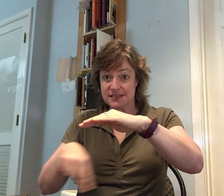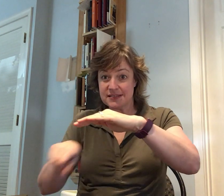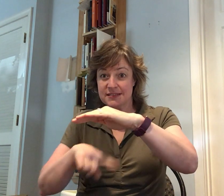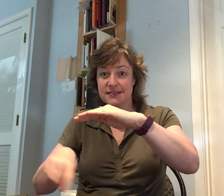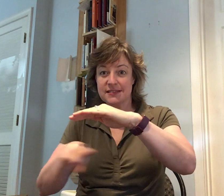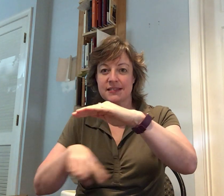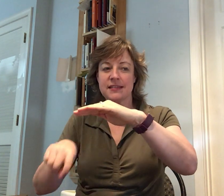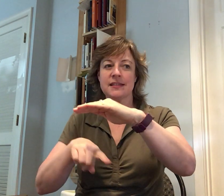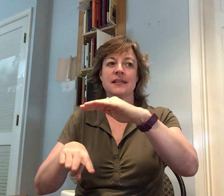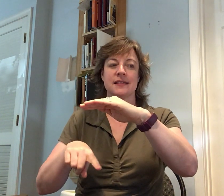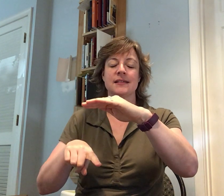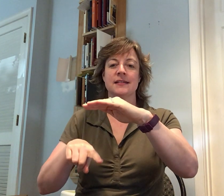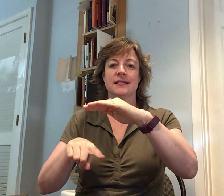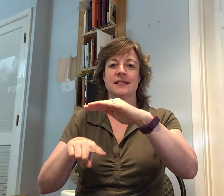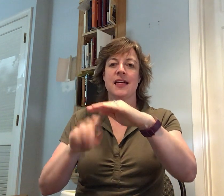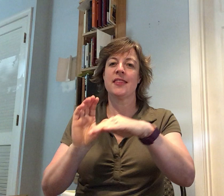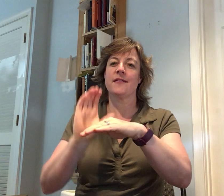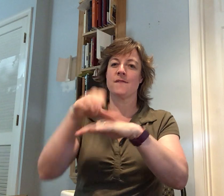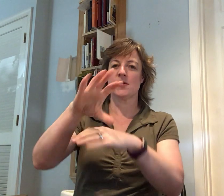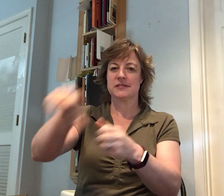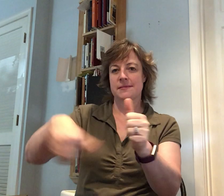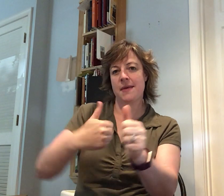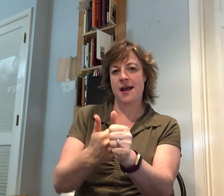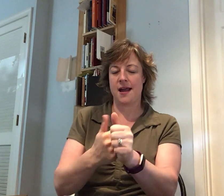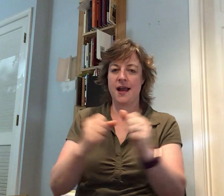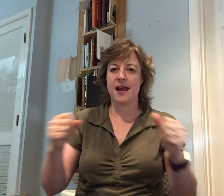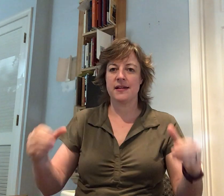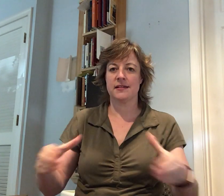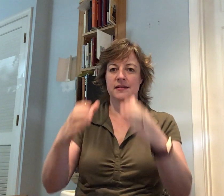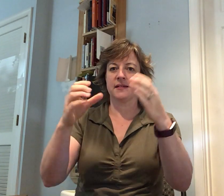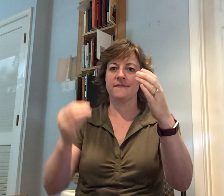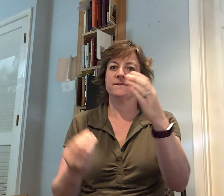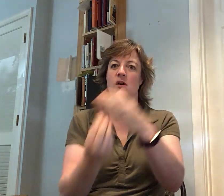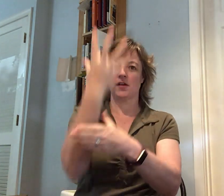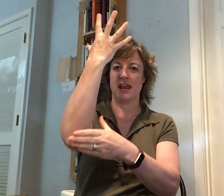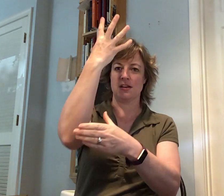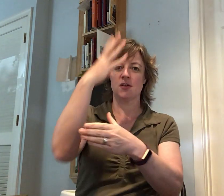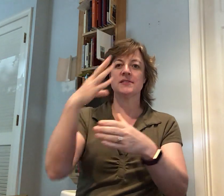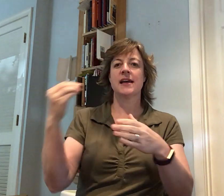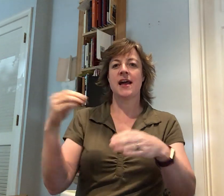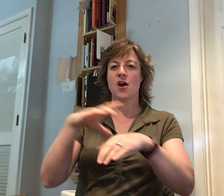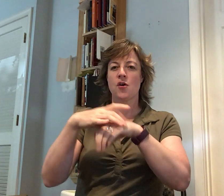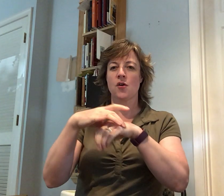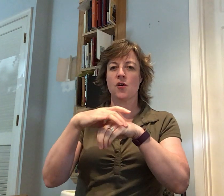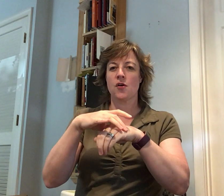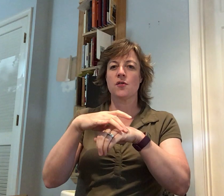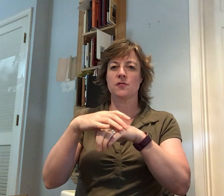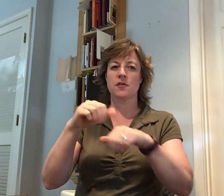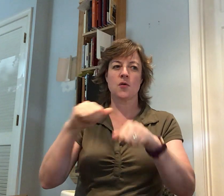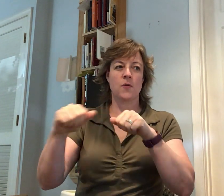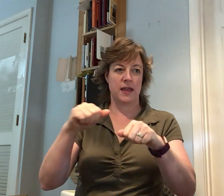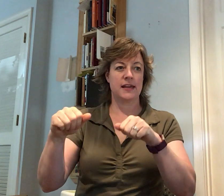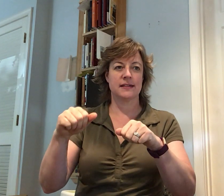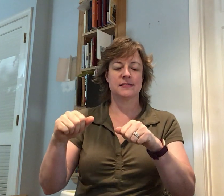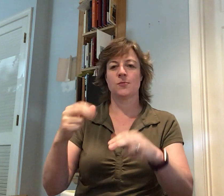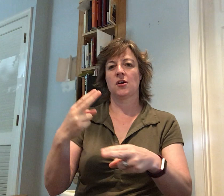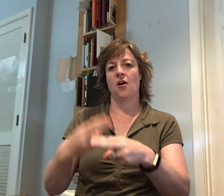forces behind volcanoes and earthquakes. In what we call volcanic activity,